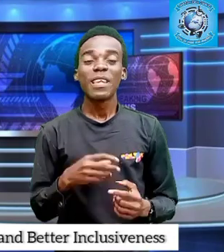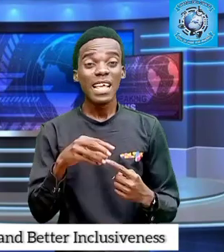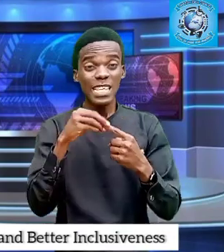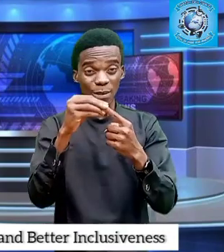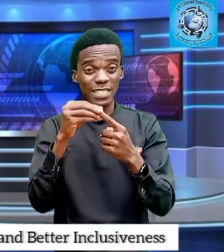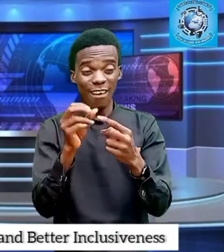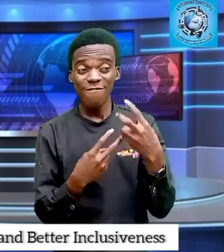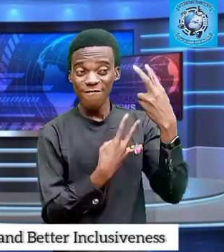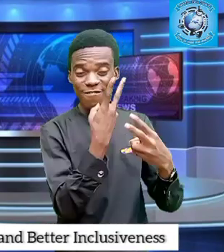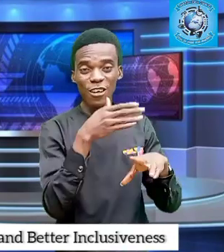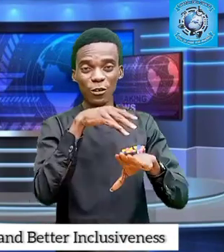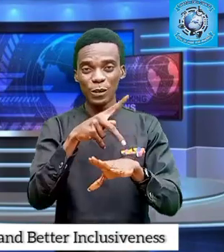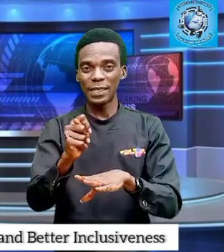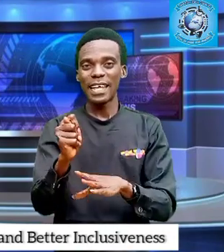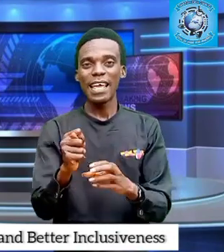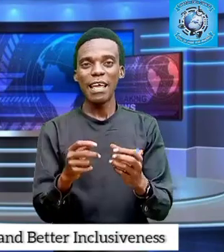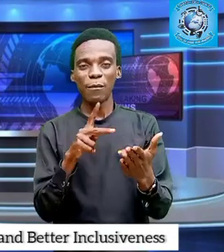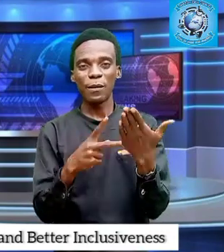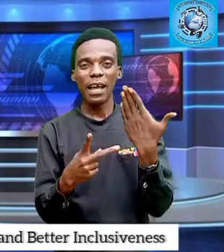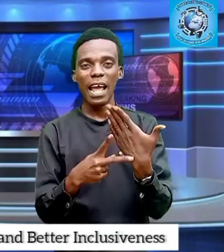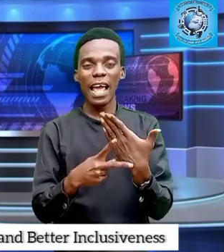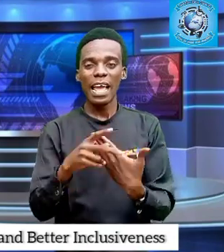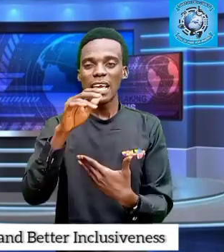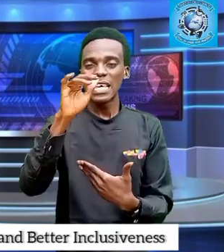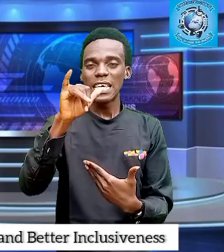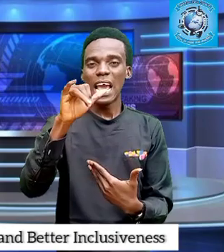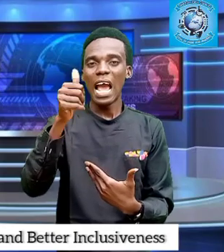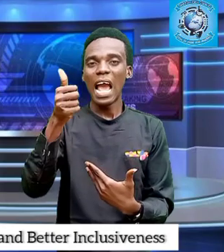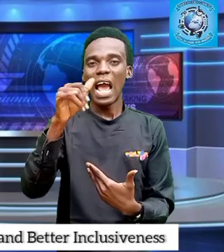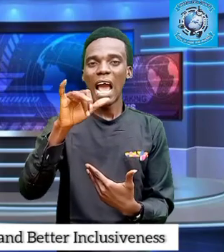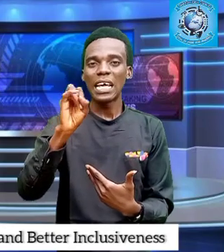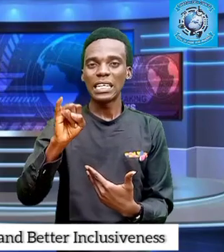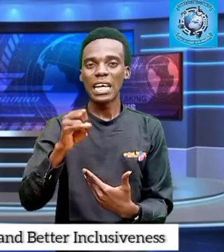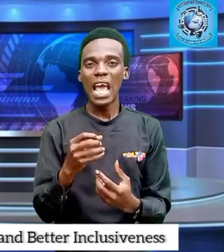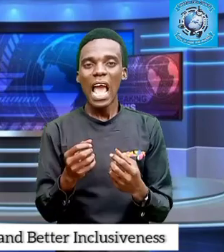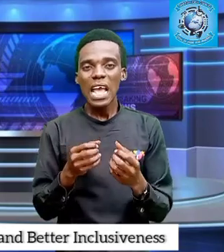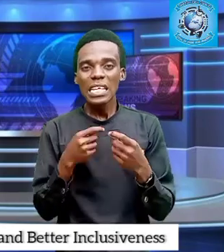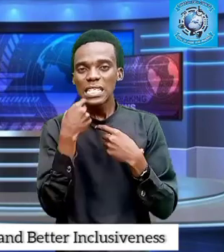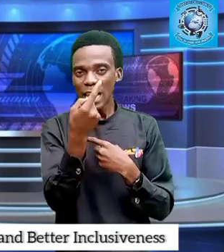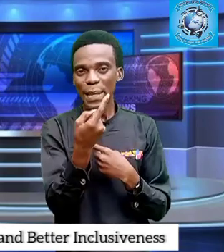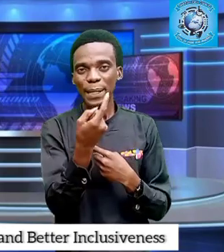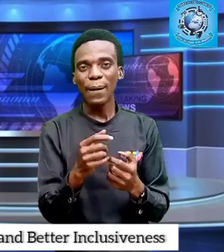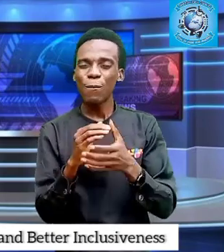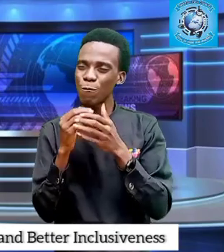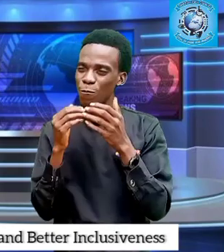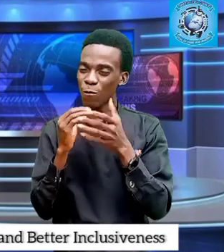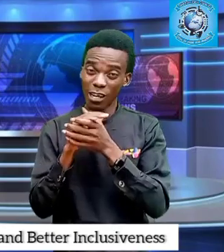Special guest during the event, Alhaji Ahmed Yahayi, expressed gratitude